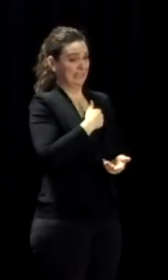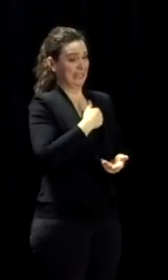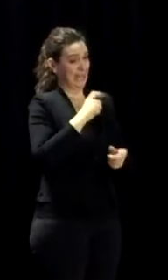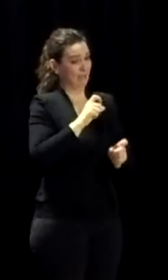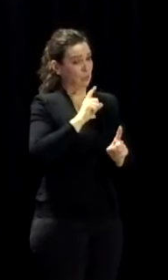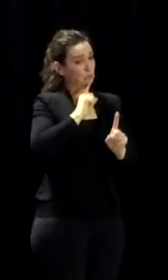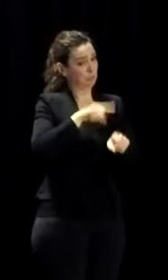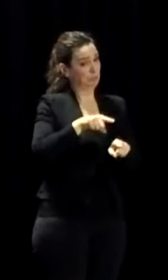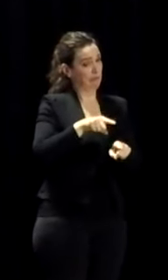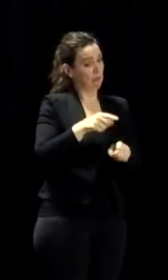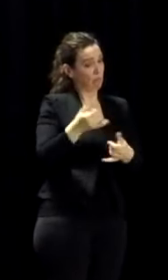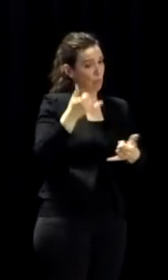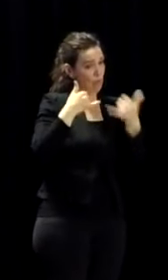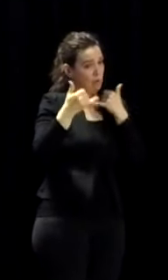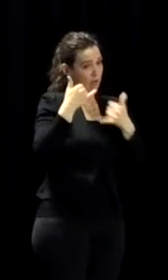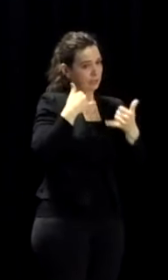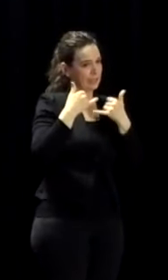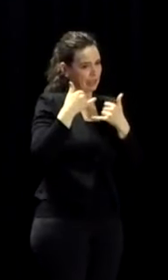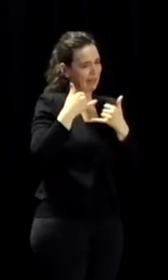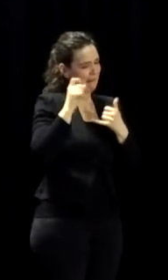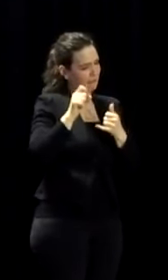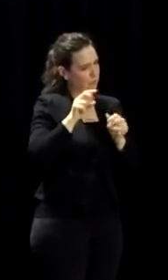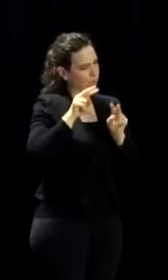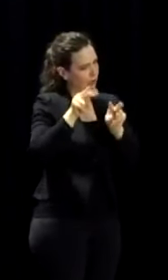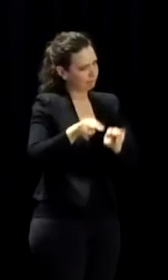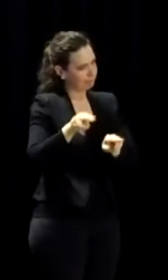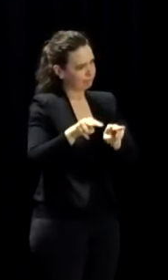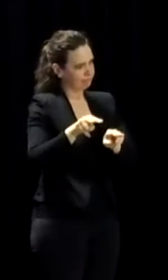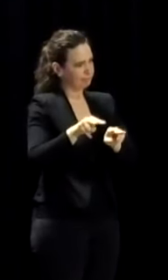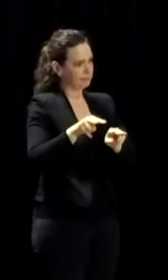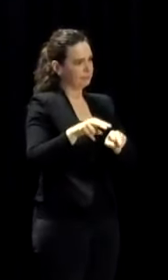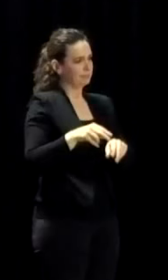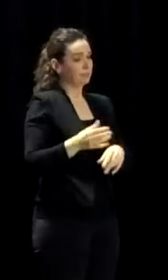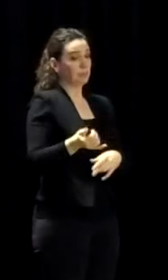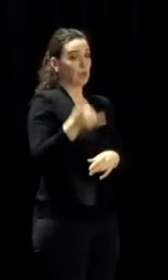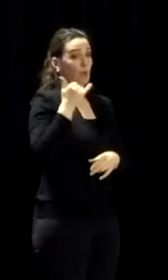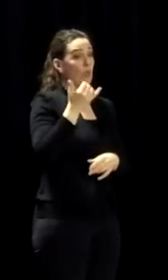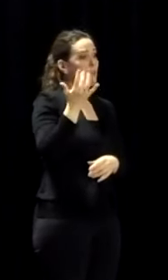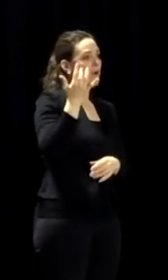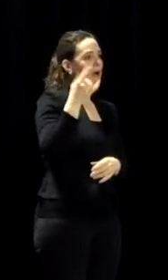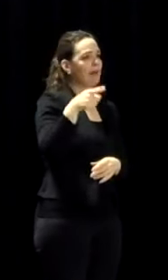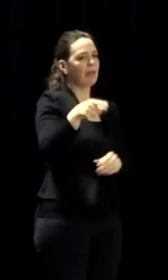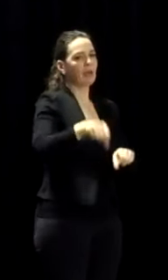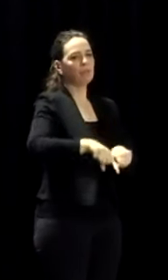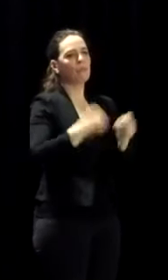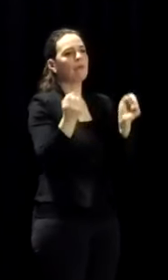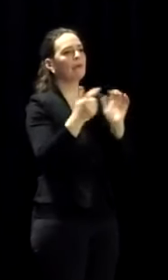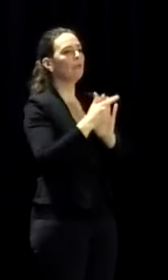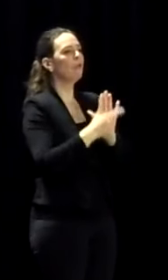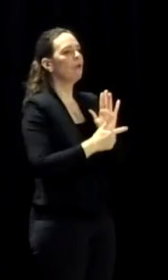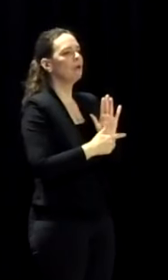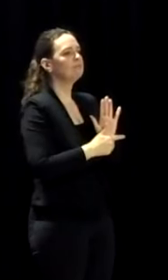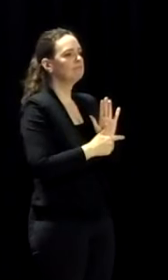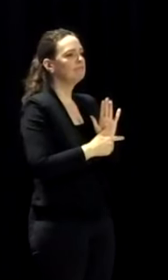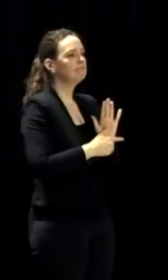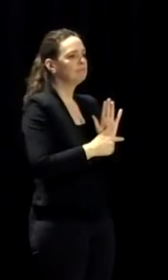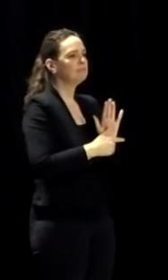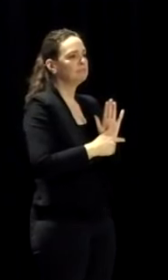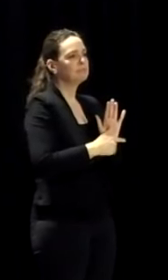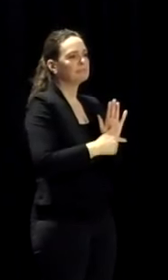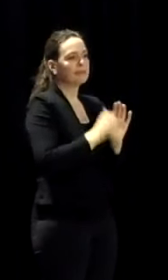of people who don't follow rules, people who break the law. This is nothing new to us. And just as in